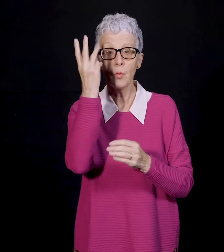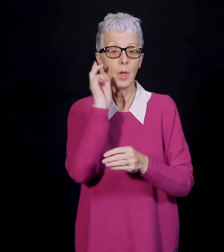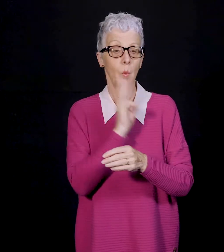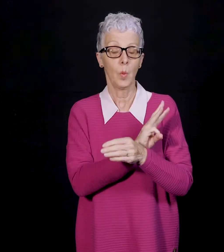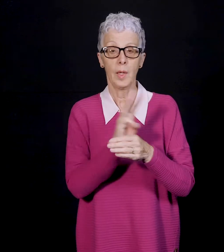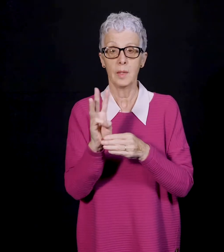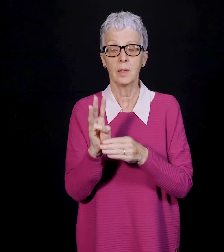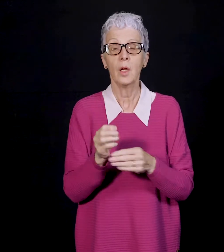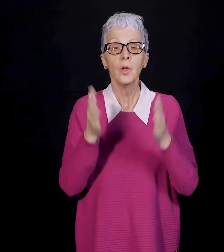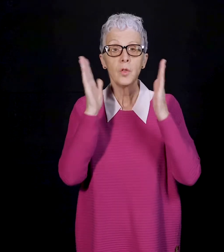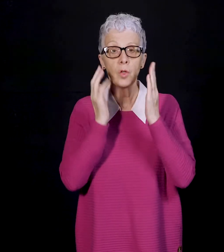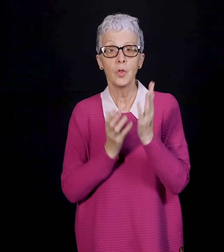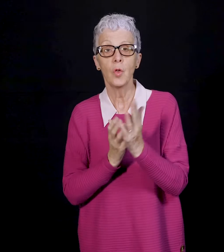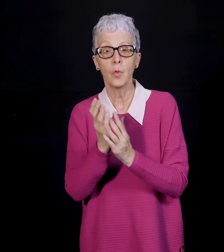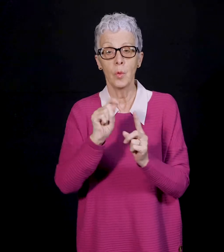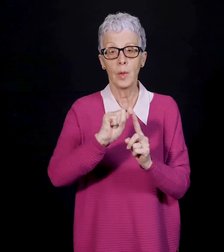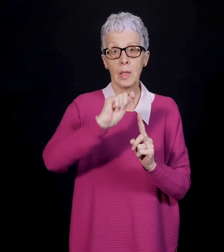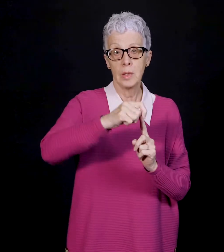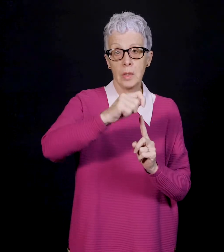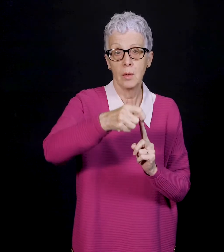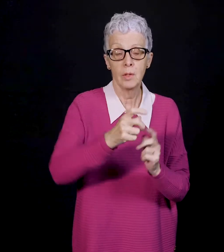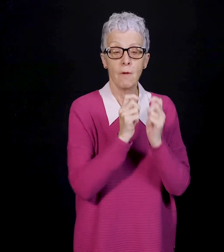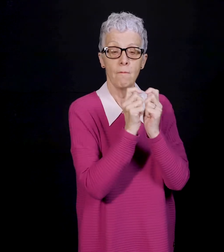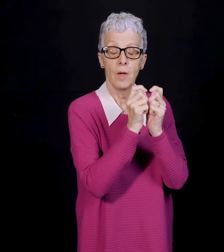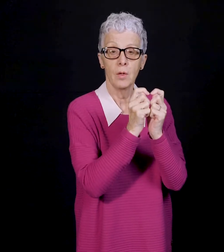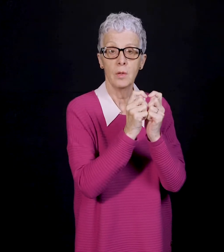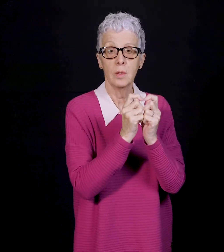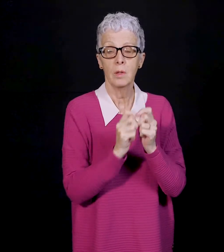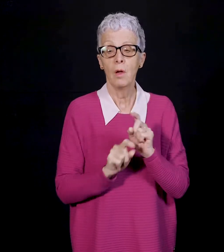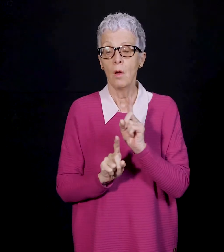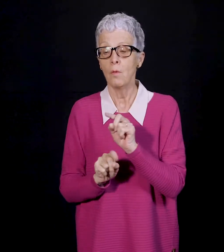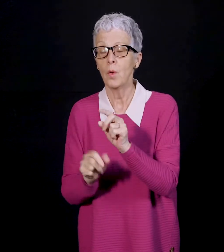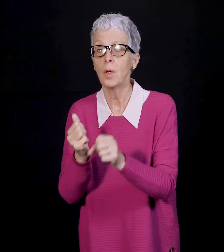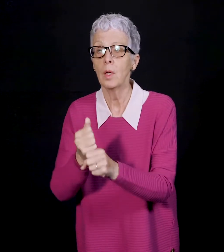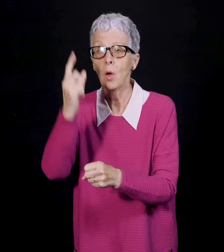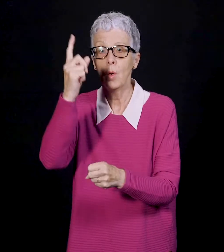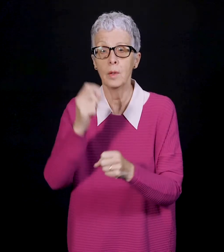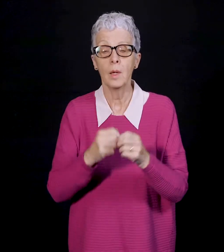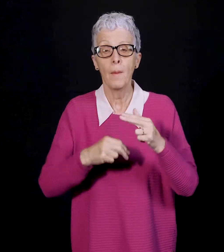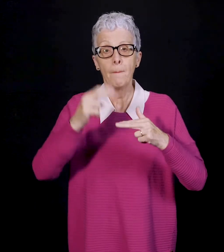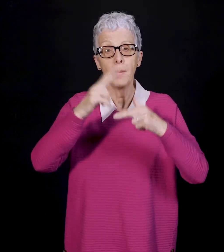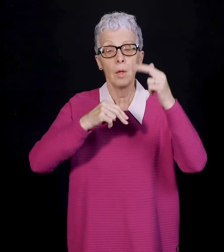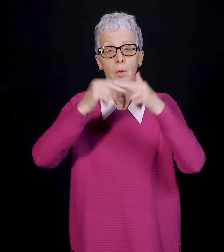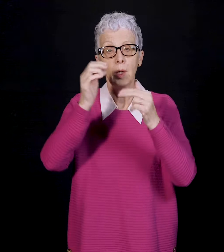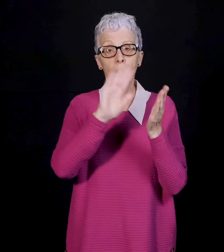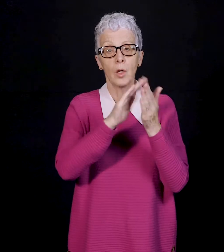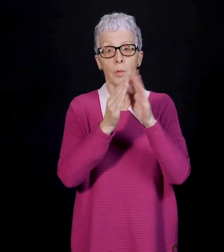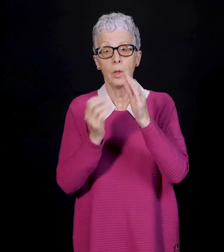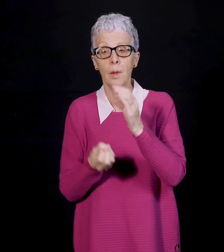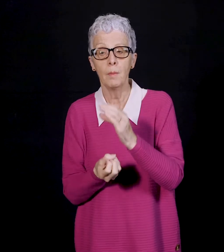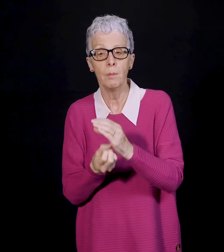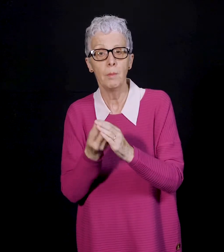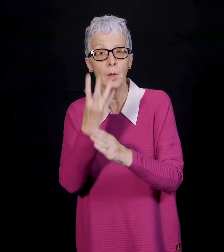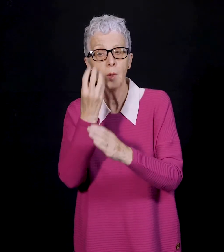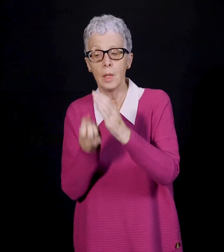Matt's been taking our church through a series looking at some values about pursuing God, building community and growing people. And that's fantastic stuff,